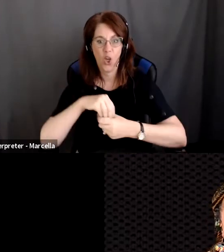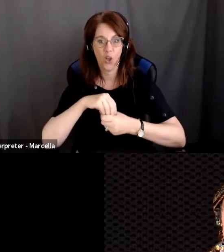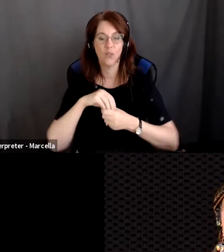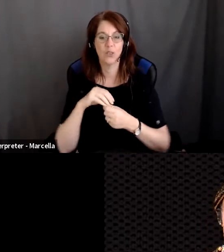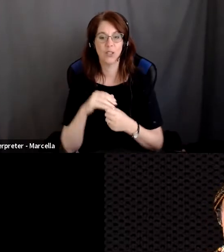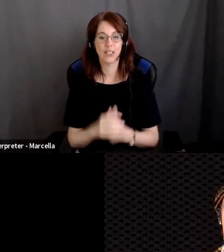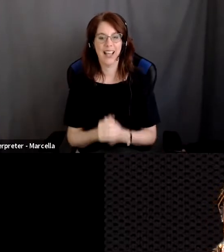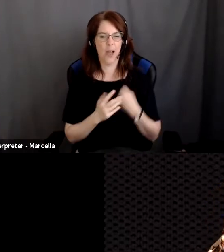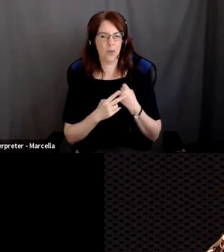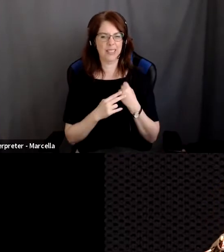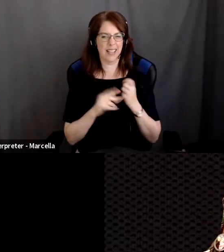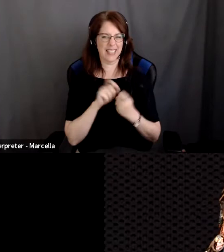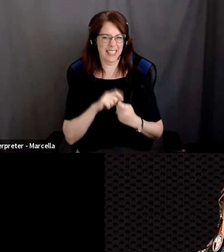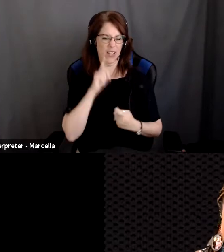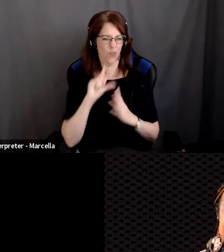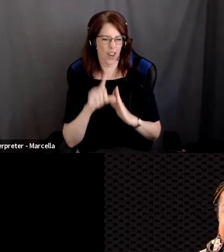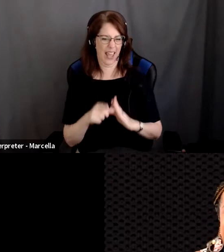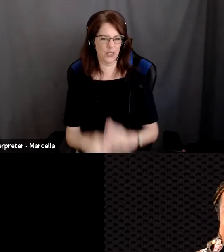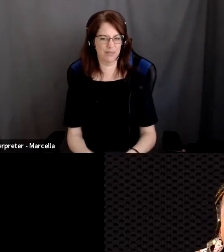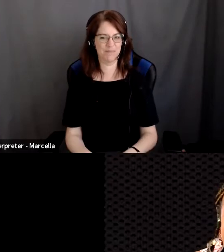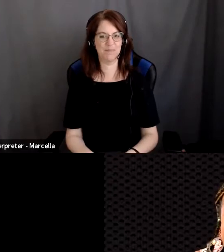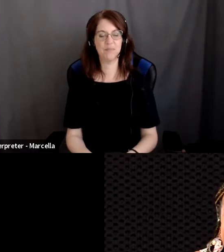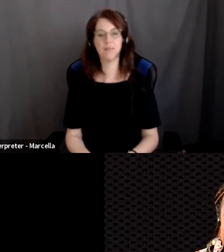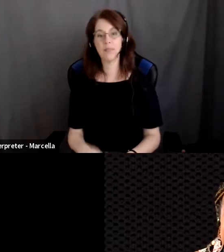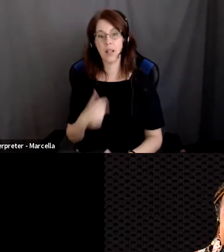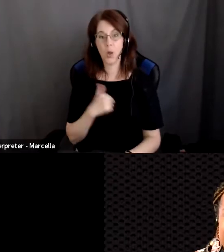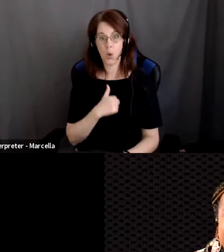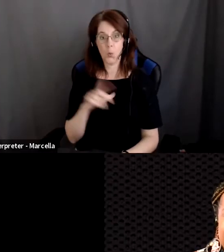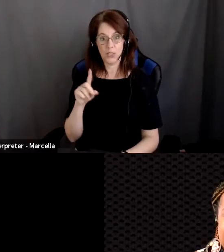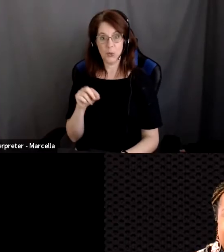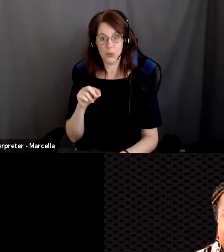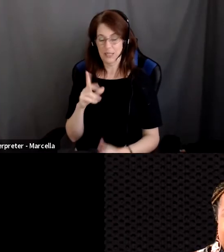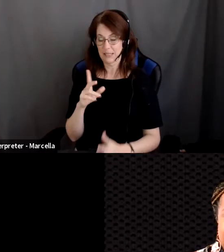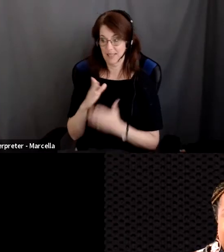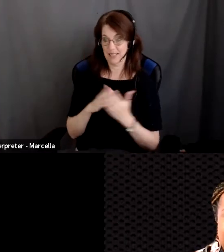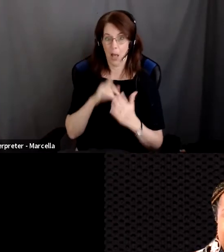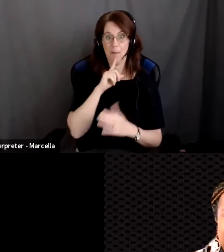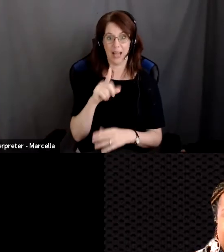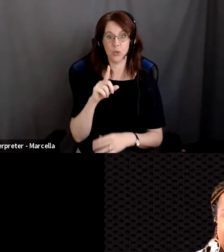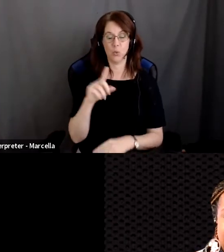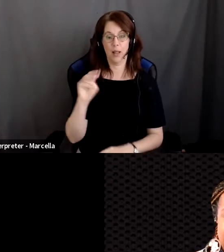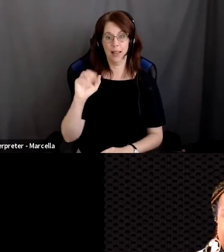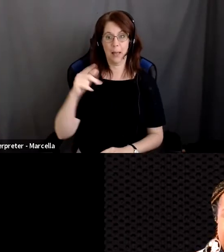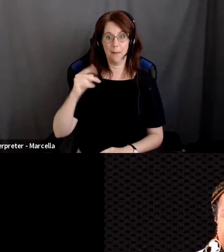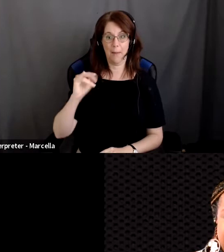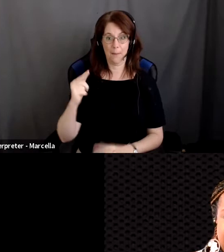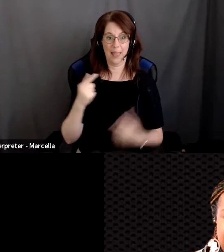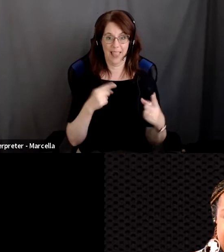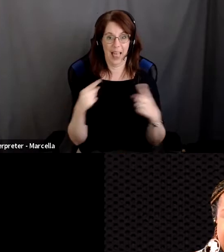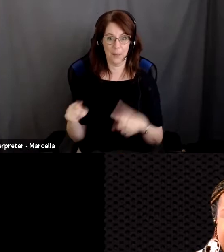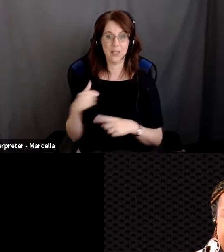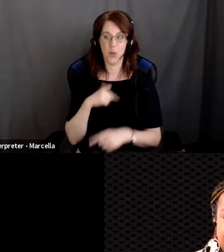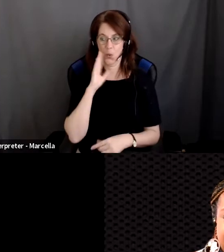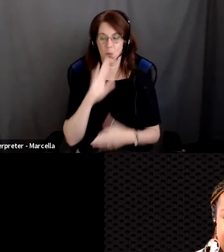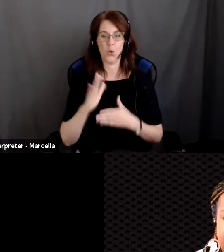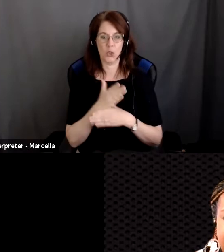the details for a little bit later though. And there is some actual mapping that happens, and we will be